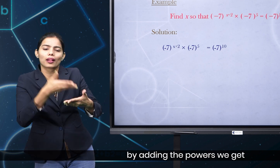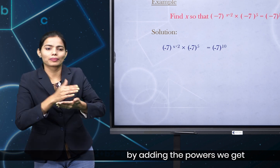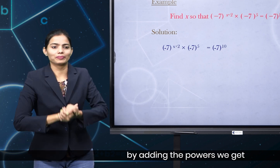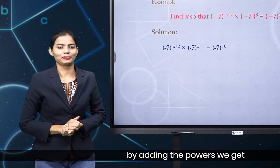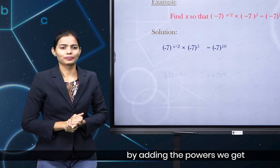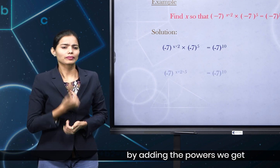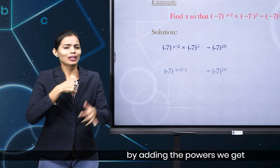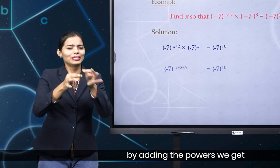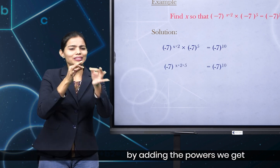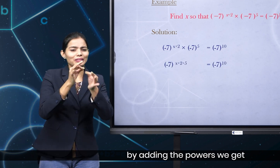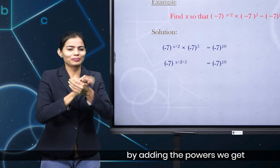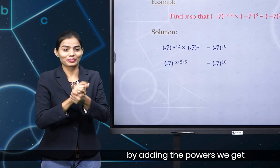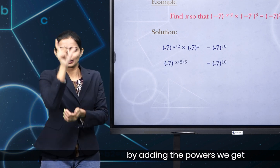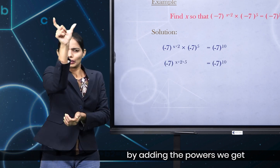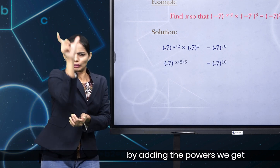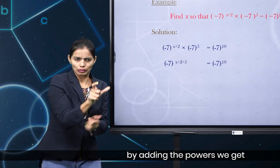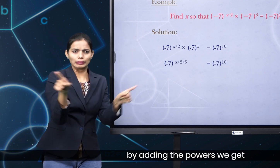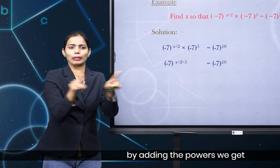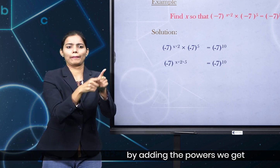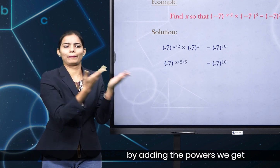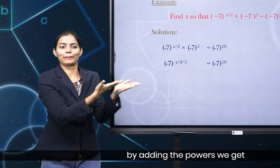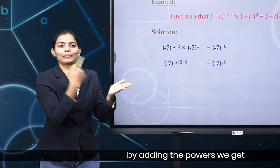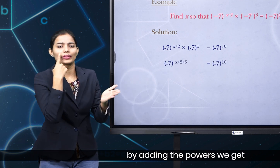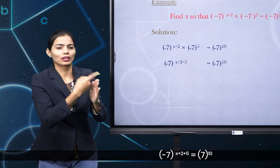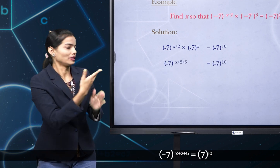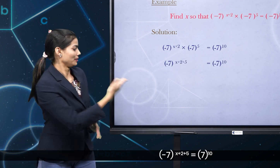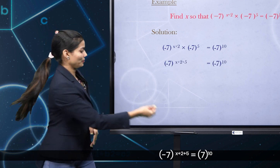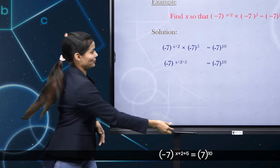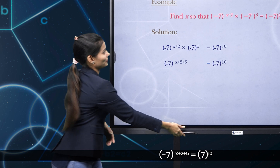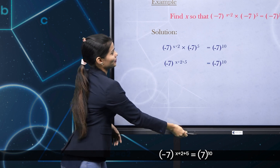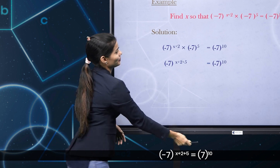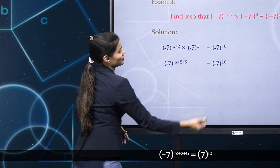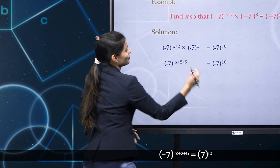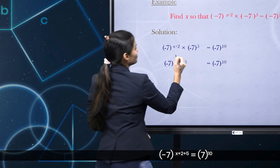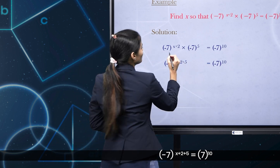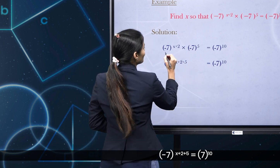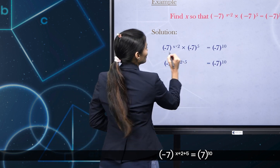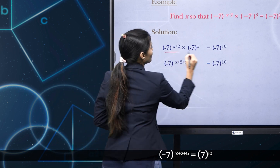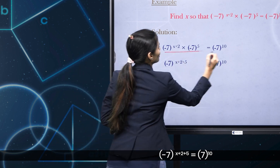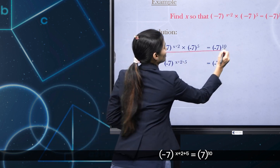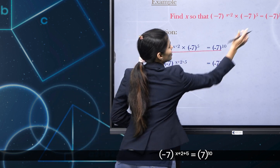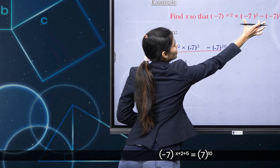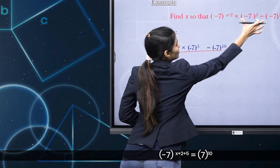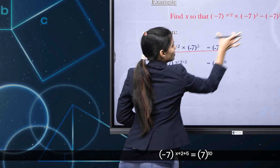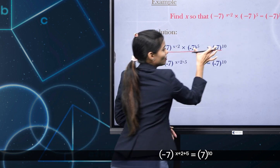By adding the powers, we get minus 7 whole power x plus 2 plus 5 is equal